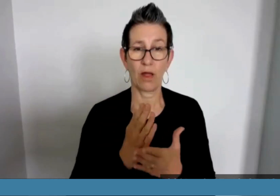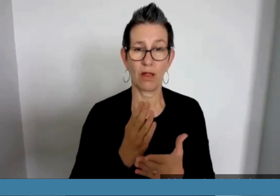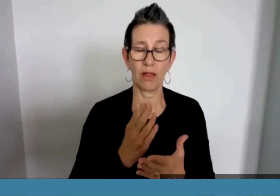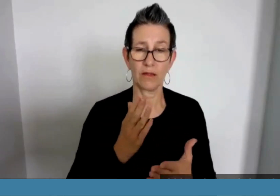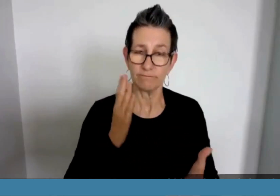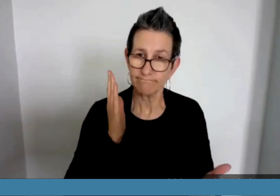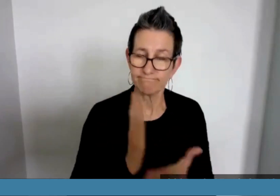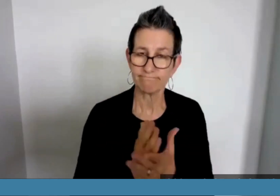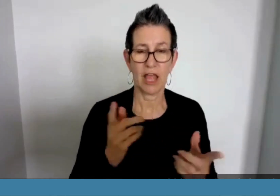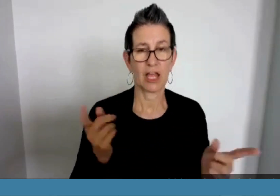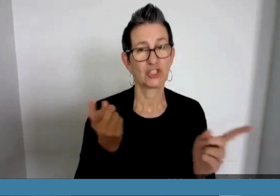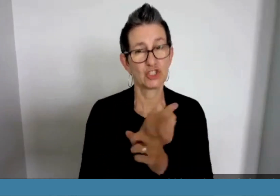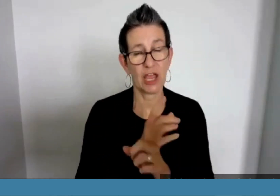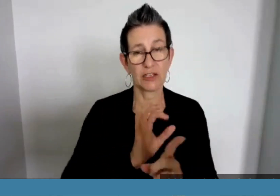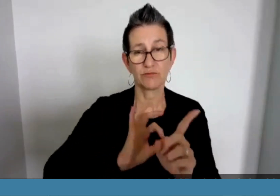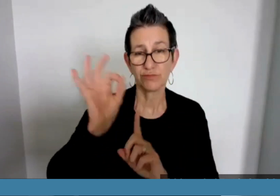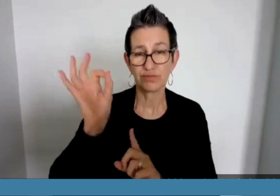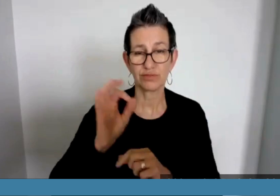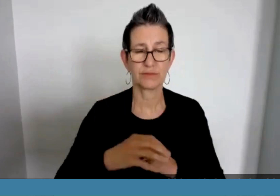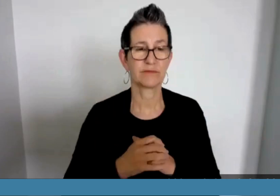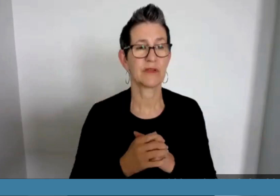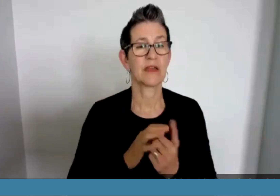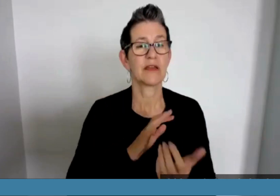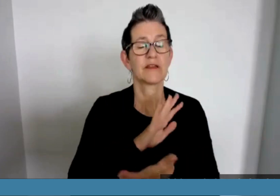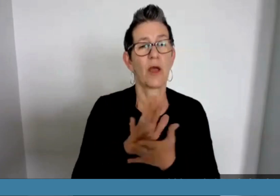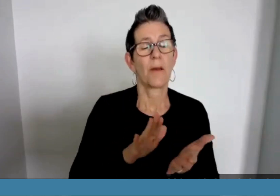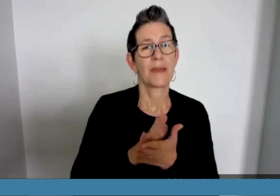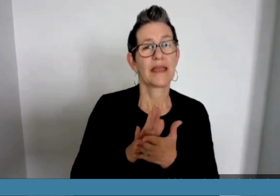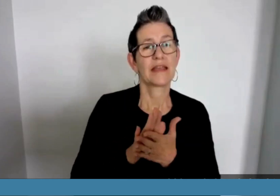applications will build on what's already known, not duplicate it.